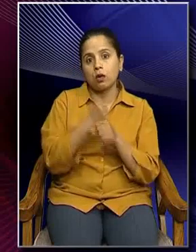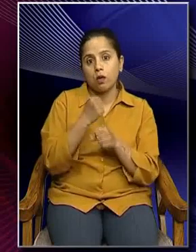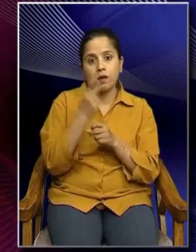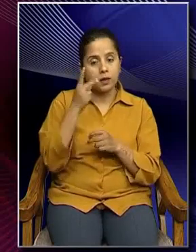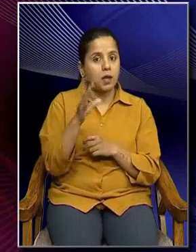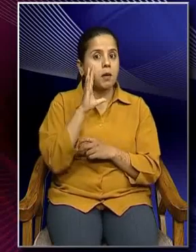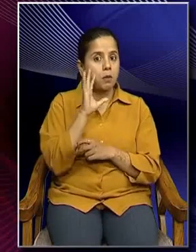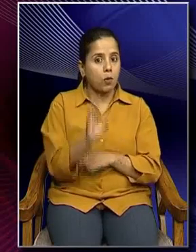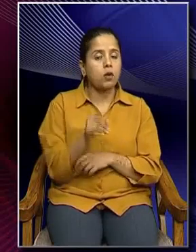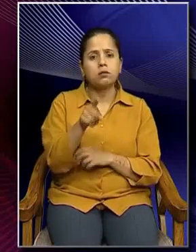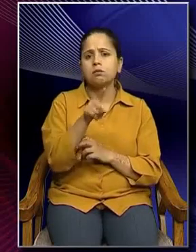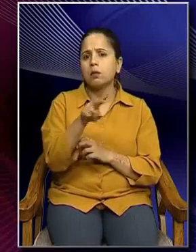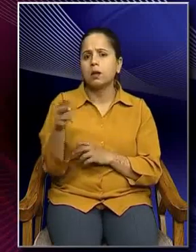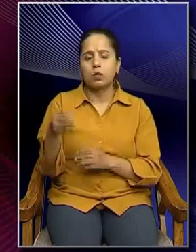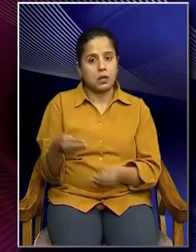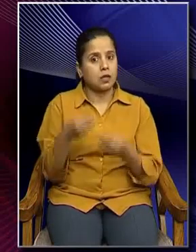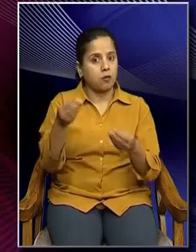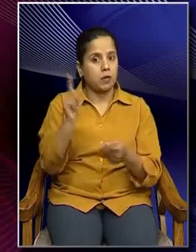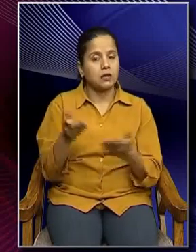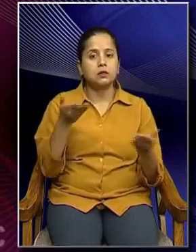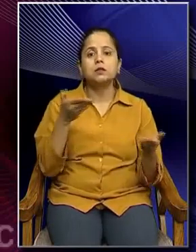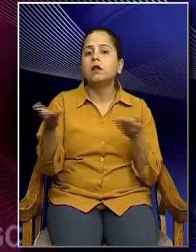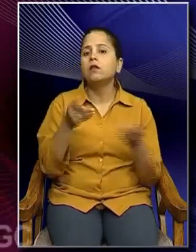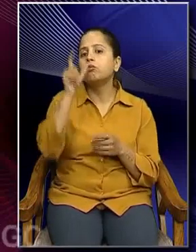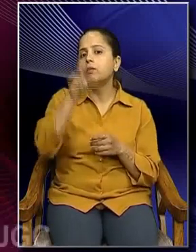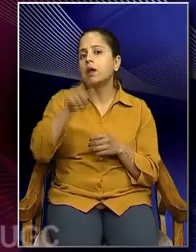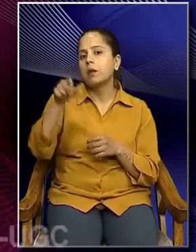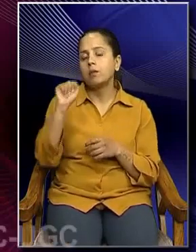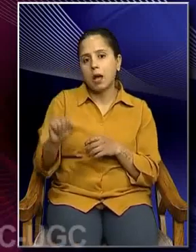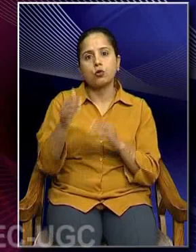critical, which means that you have to provide services to the people at their